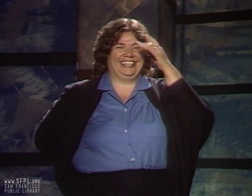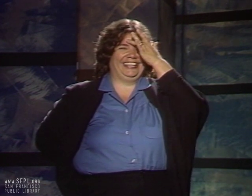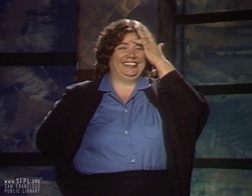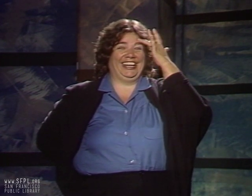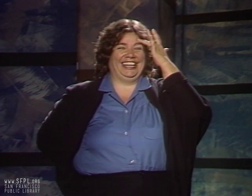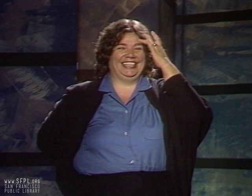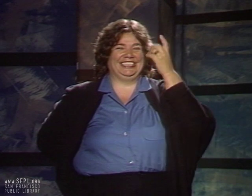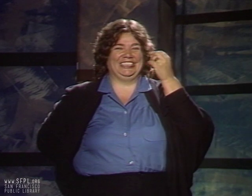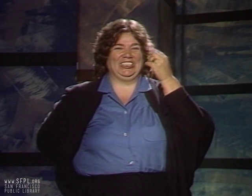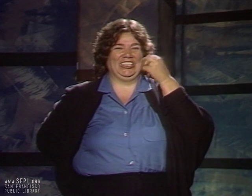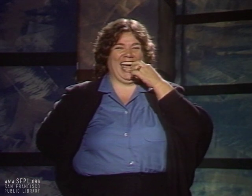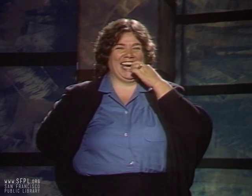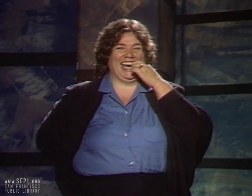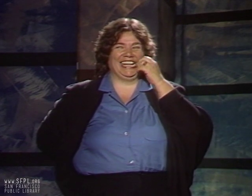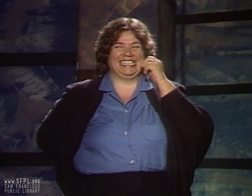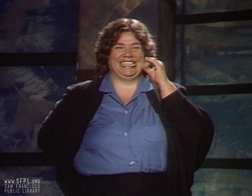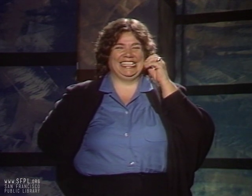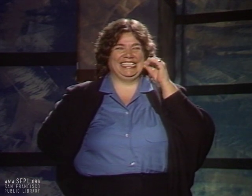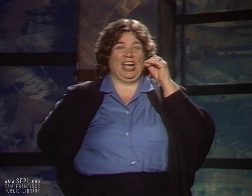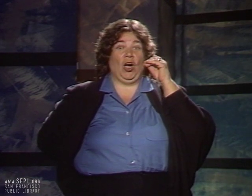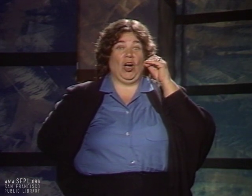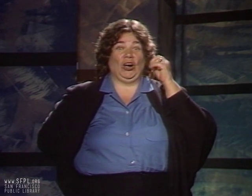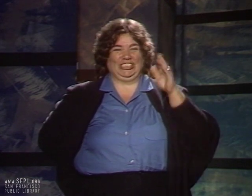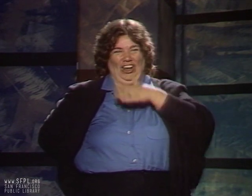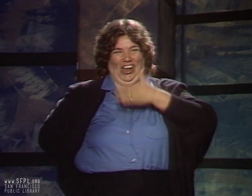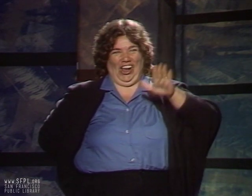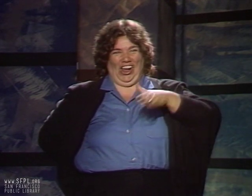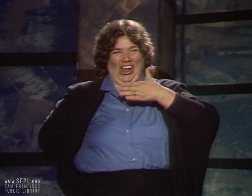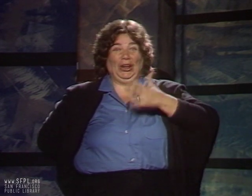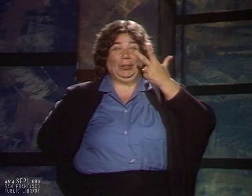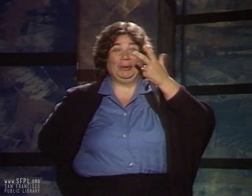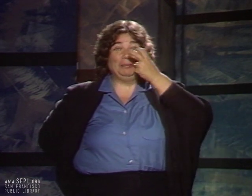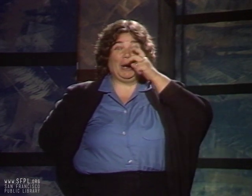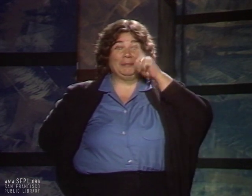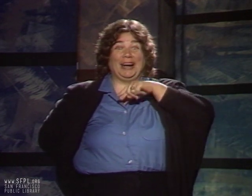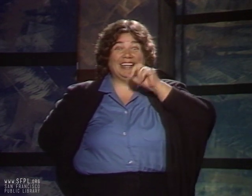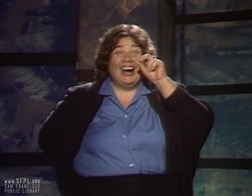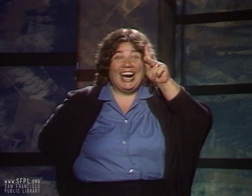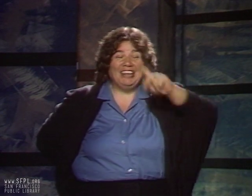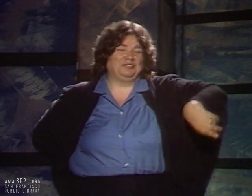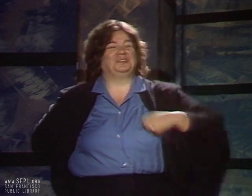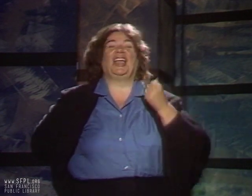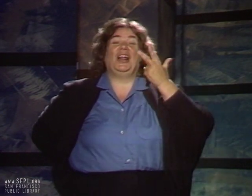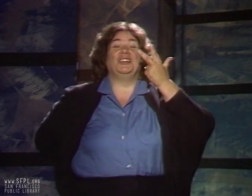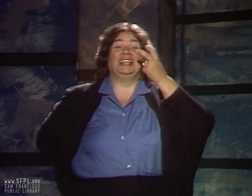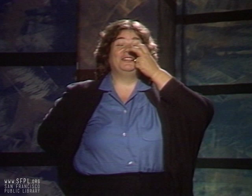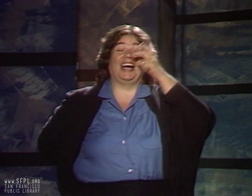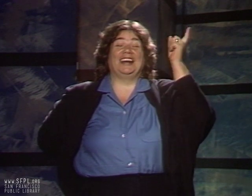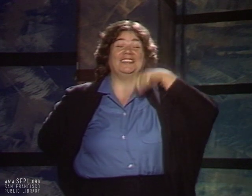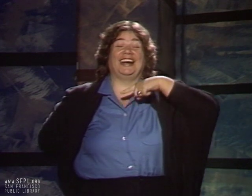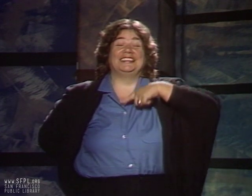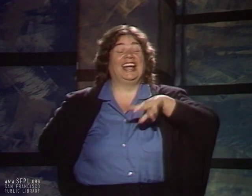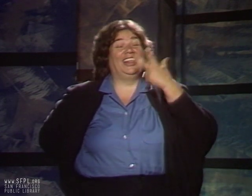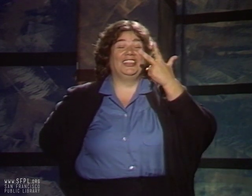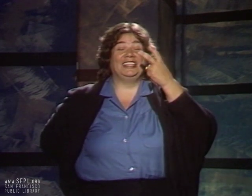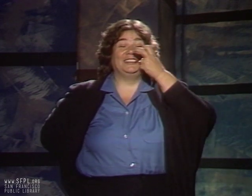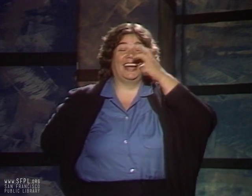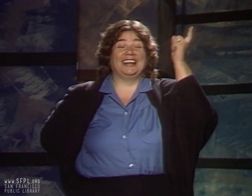Oh, dear. What do I do now? Oh, I know. A song. Three blind mice, okay? Three blind mice, three blind mice.